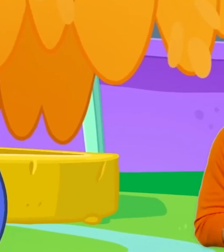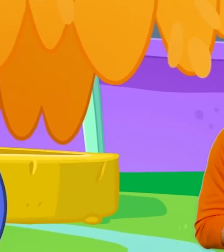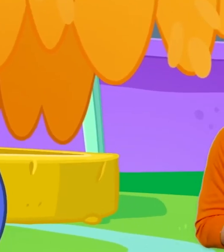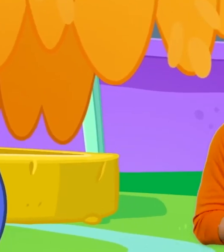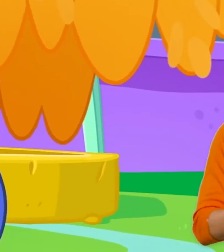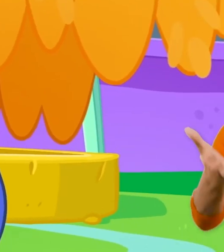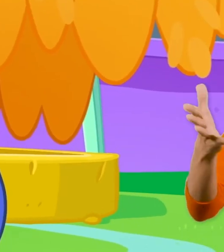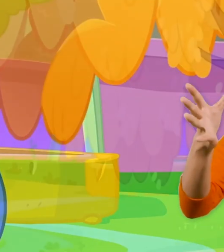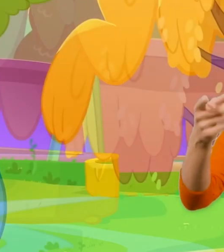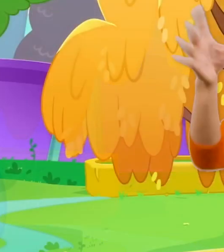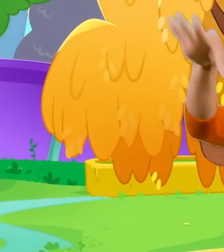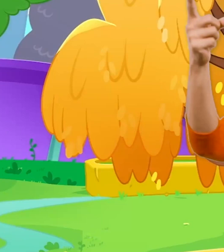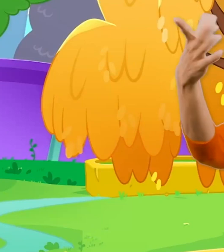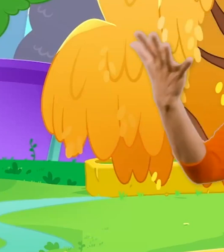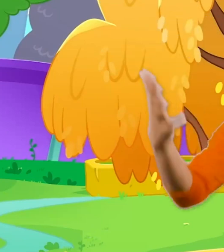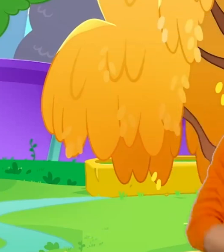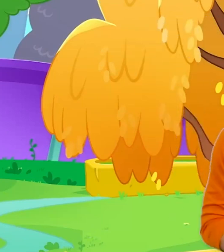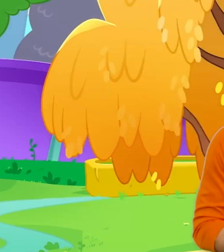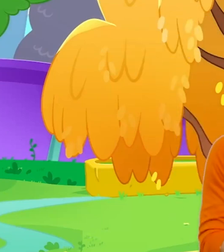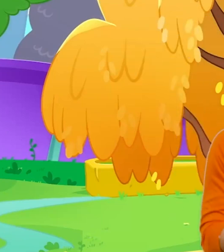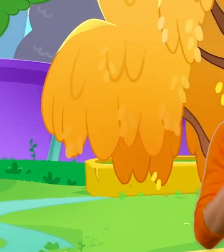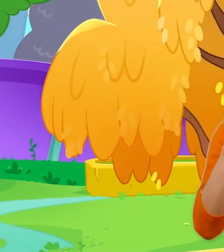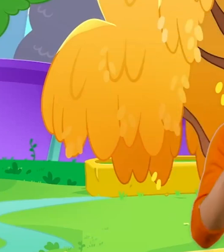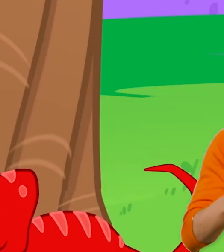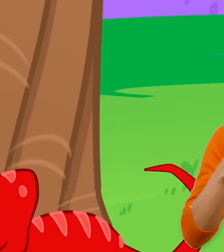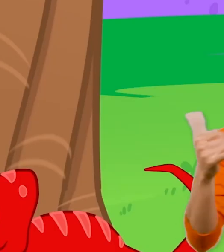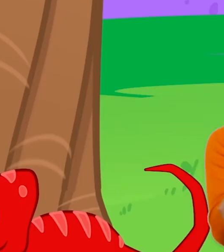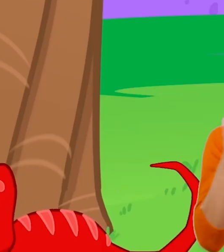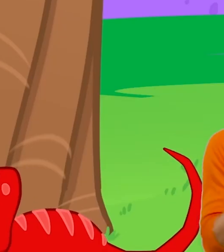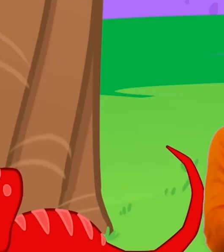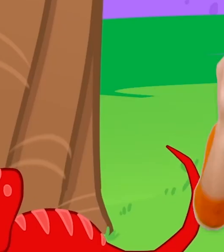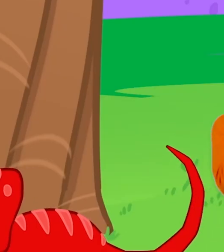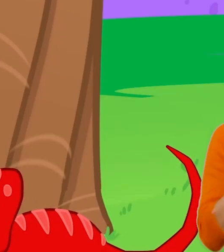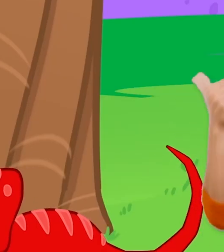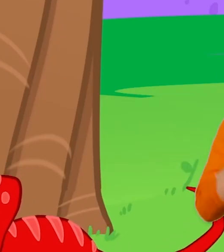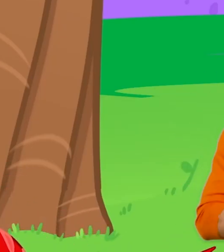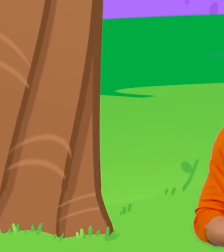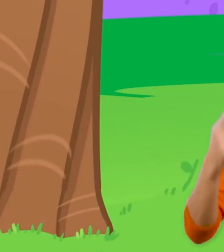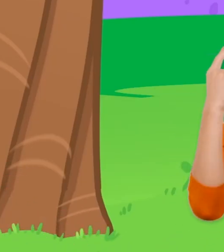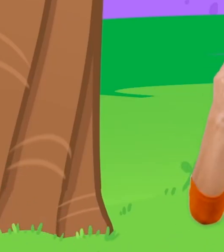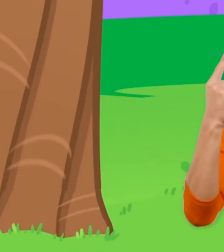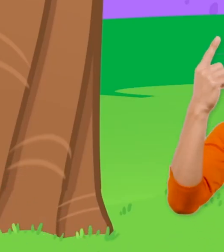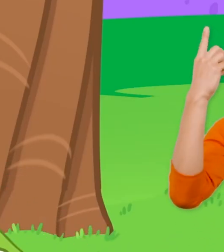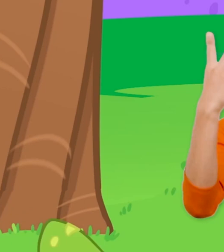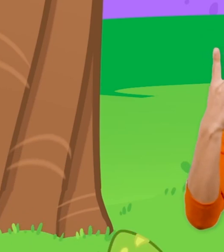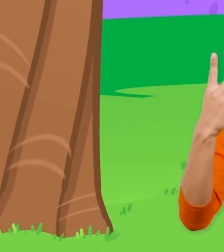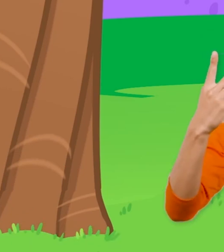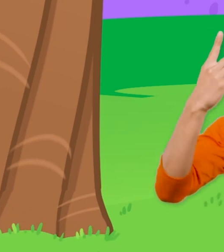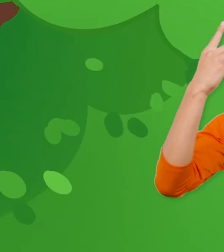There you are. Okay, let's play hide and seek again. One,